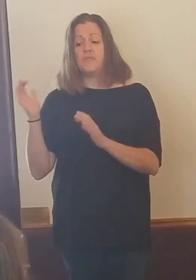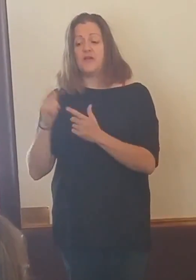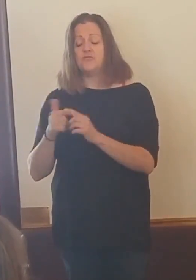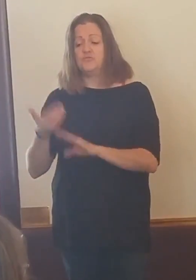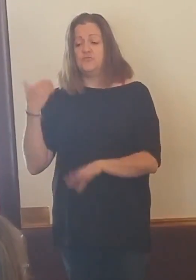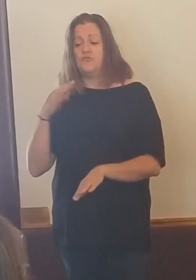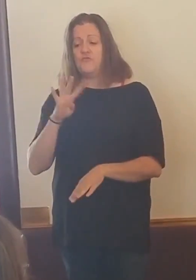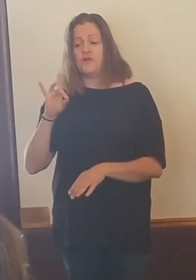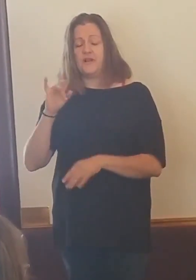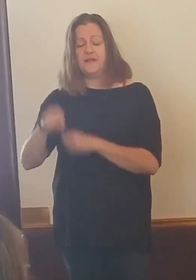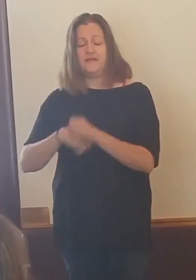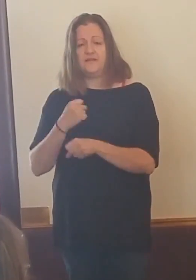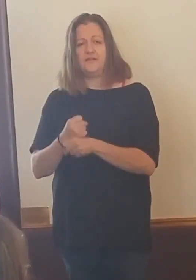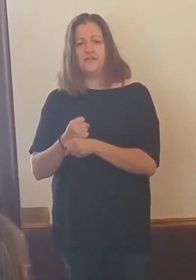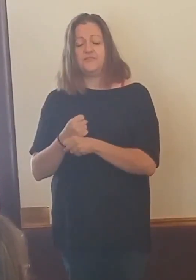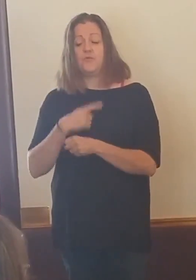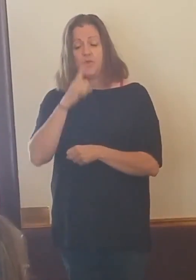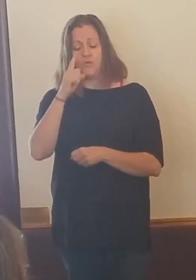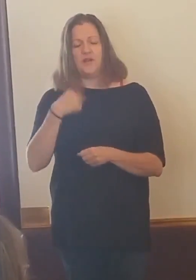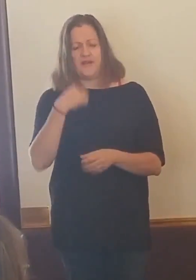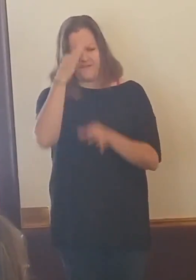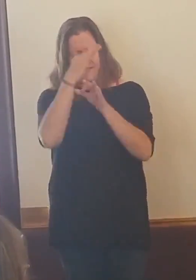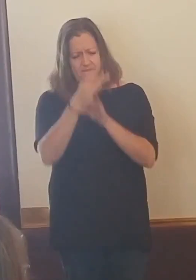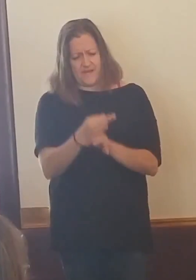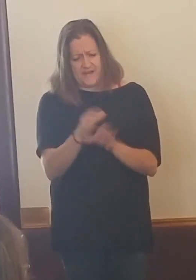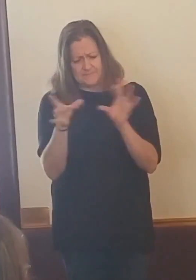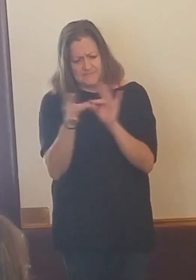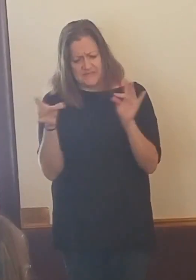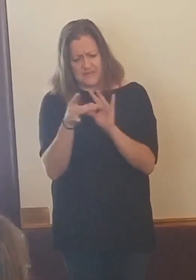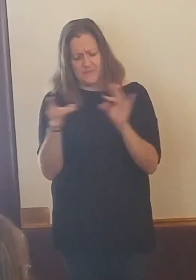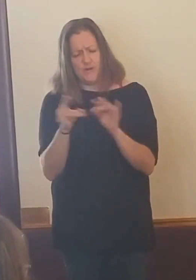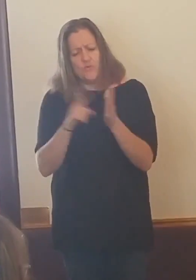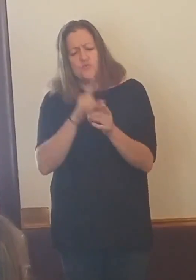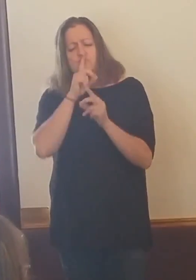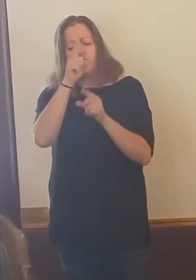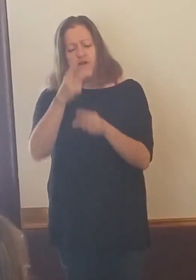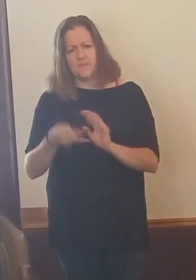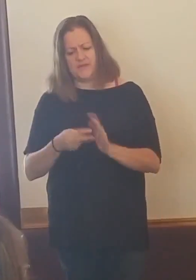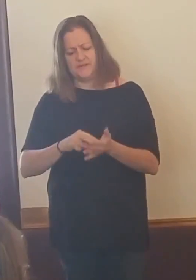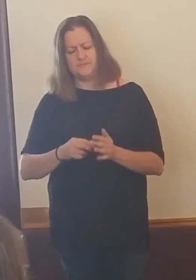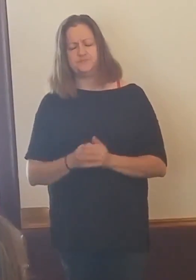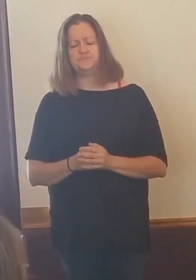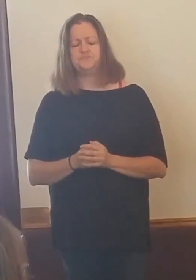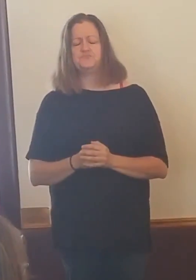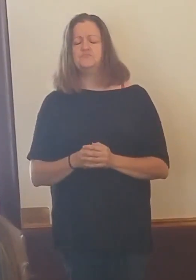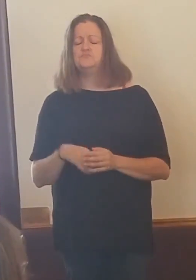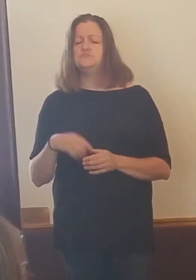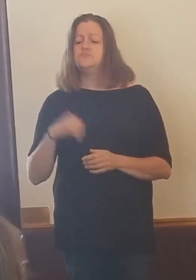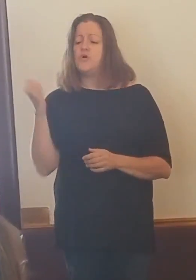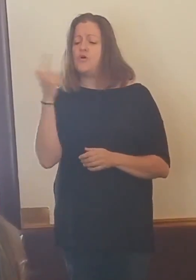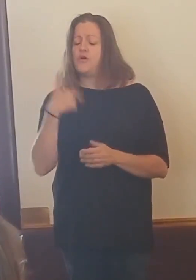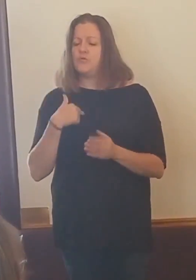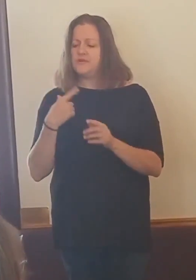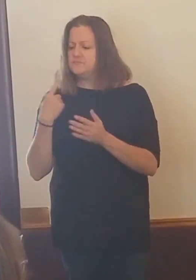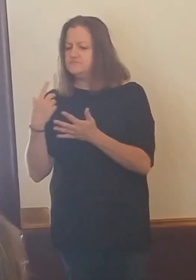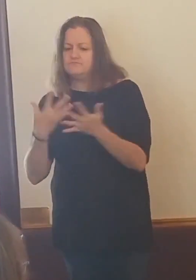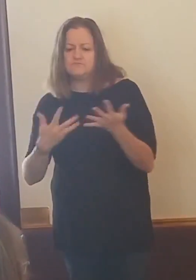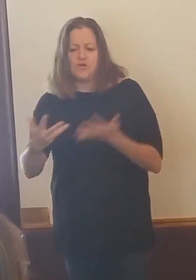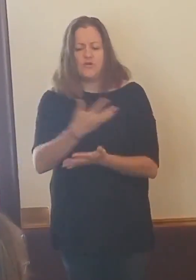statement of faith that is really who MCC is. And through all of the discussions and